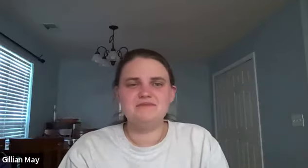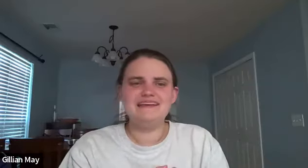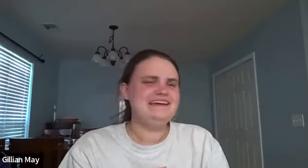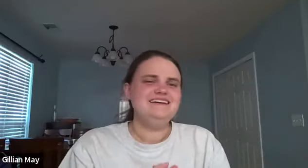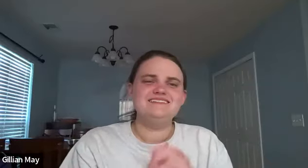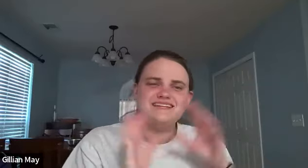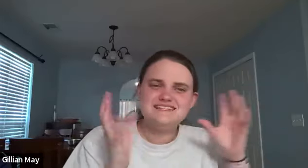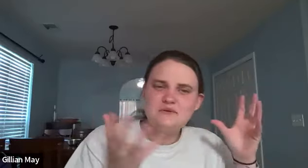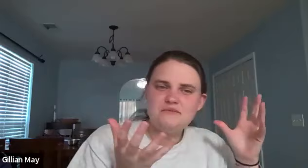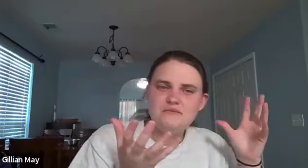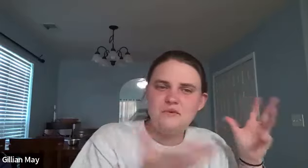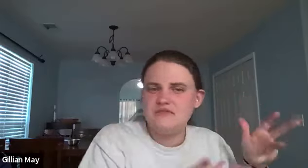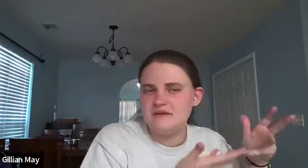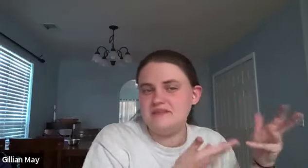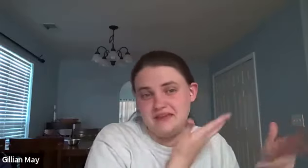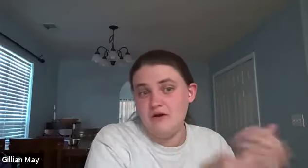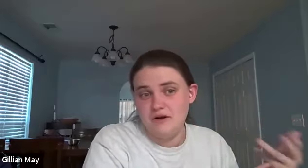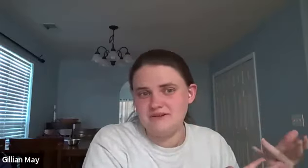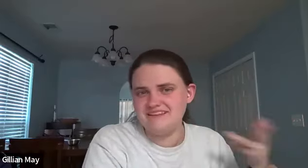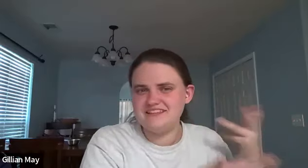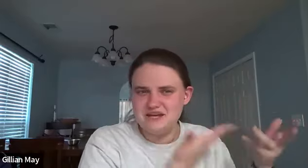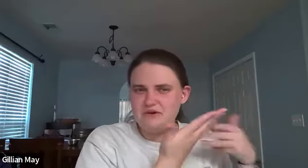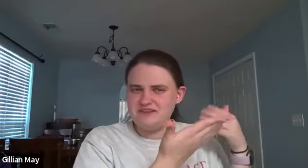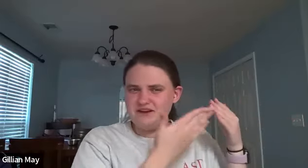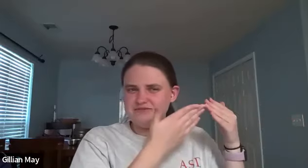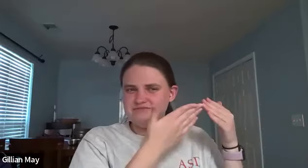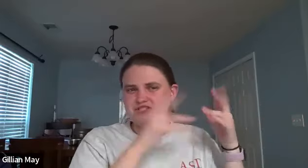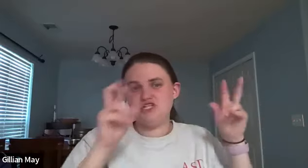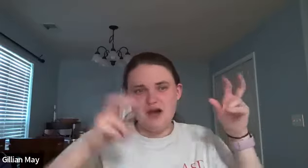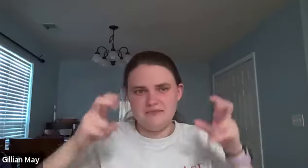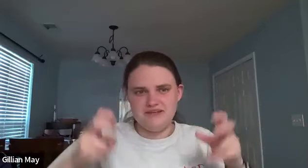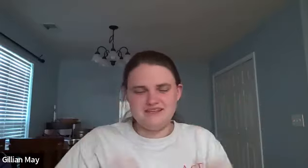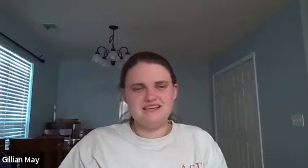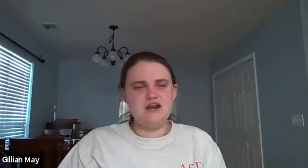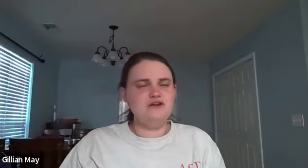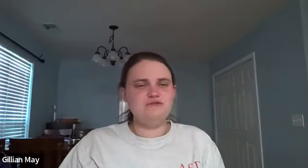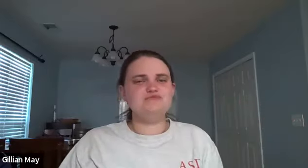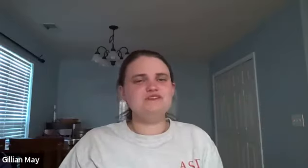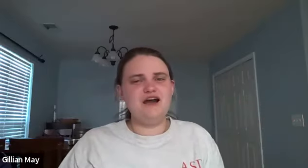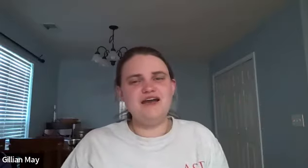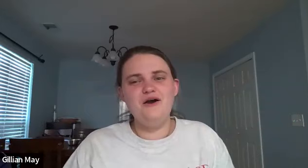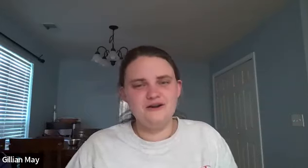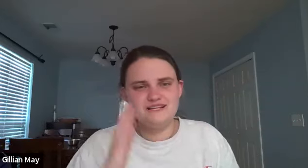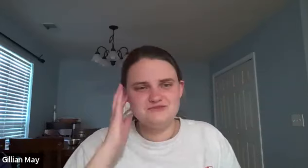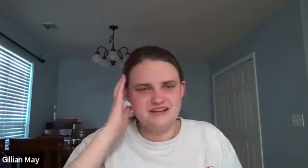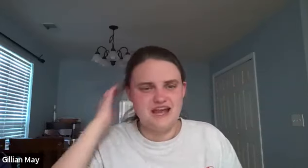I'm like, that's not what, they are, but like, that's not what their job is. I don't know. It was really, I had a hard time trying to catch